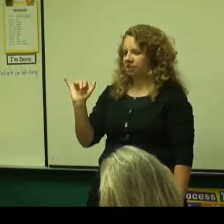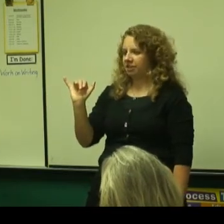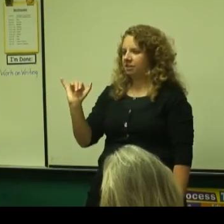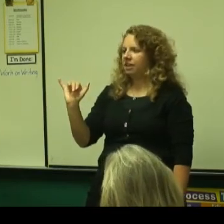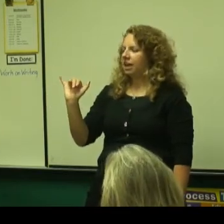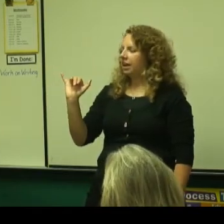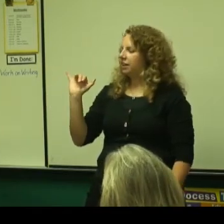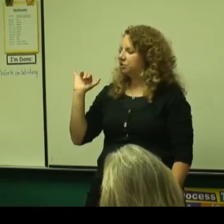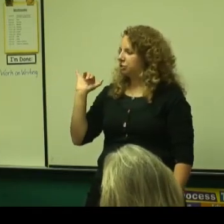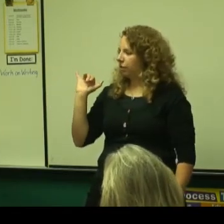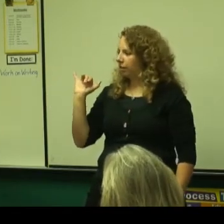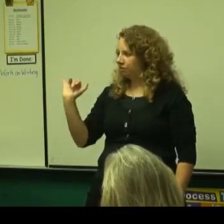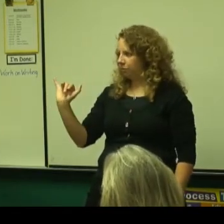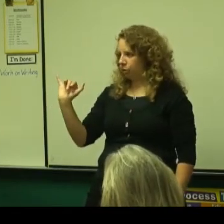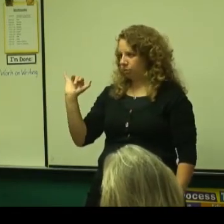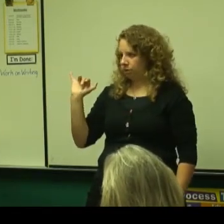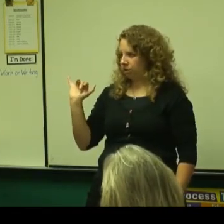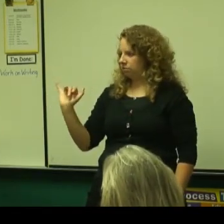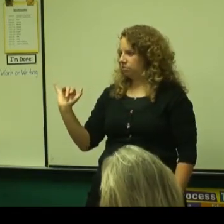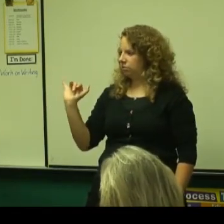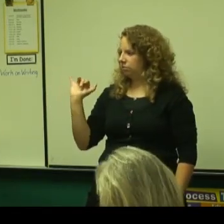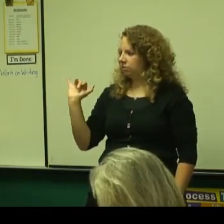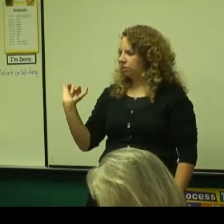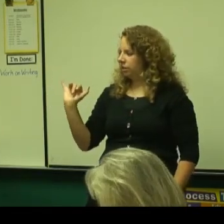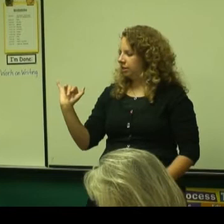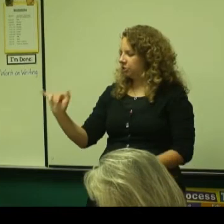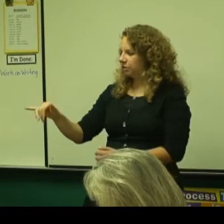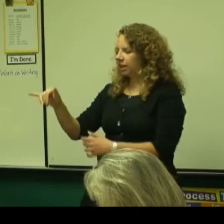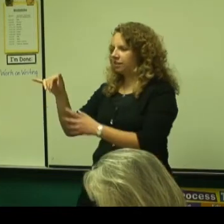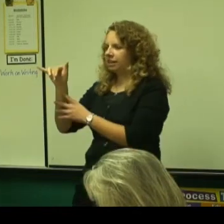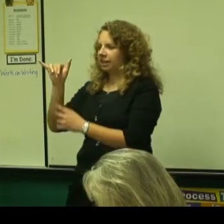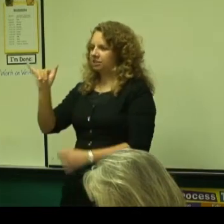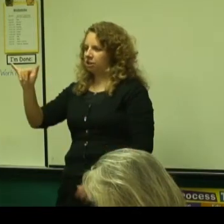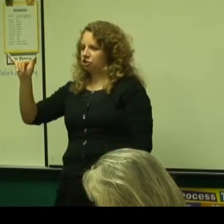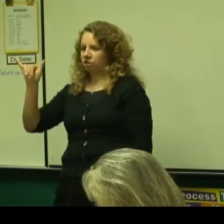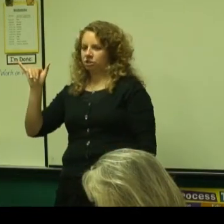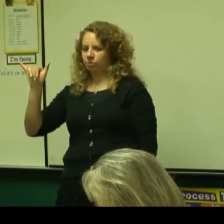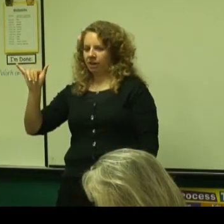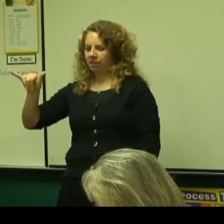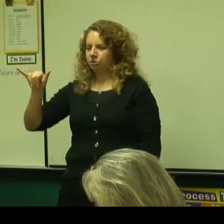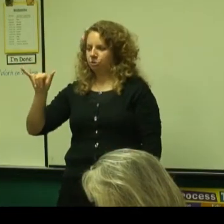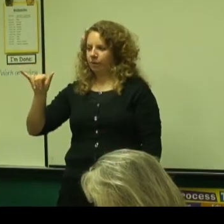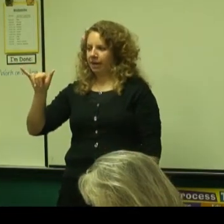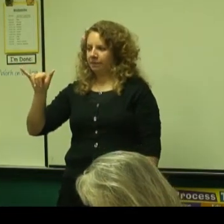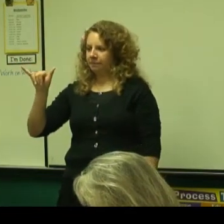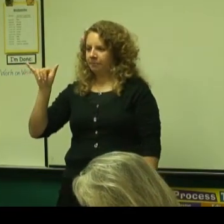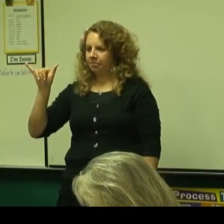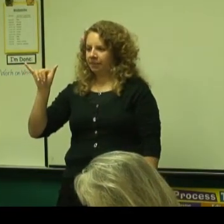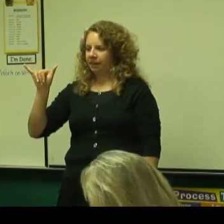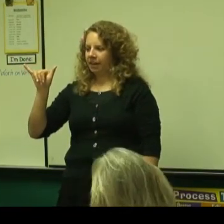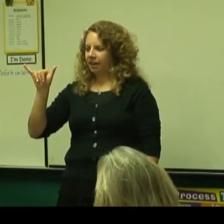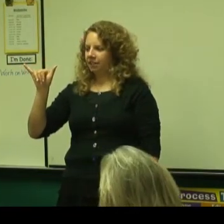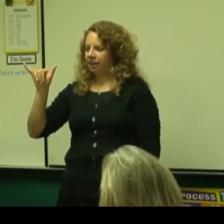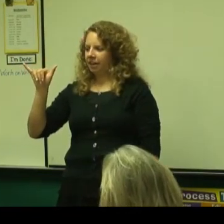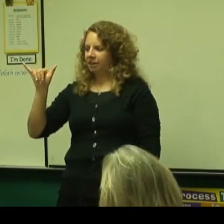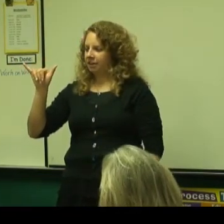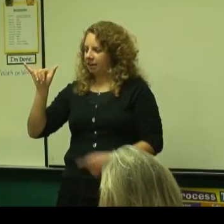there. And it's going forward. So it's kind of like, it's not just a Y. Like do a Y. And then kind